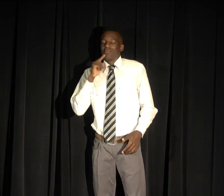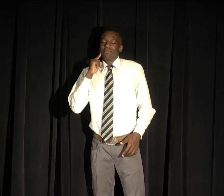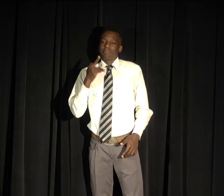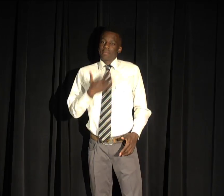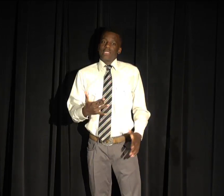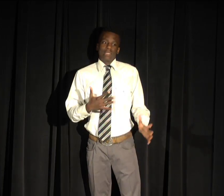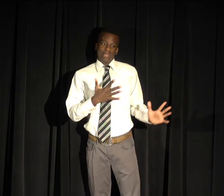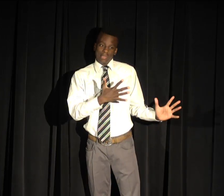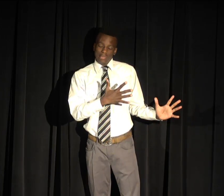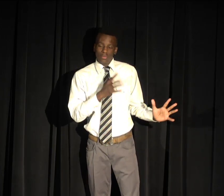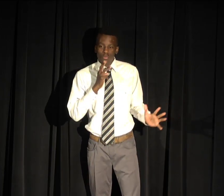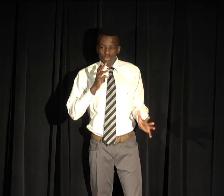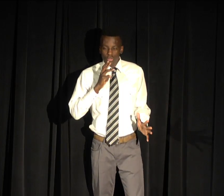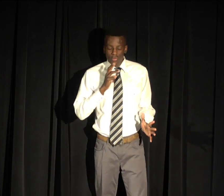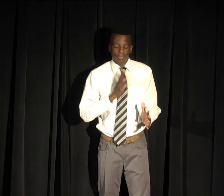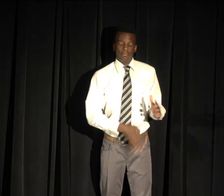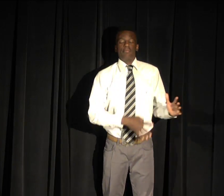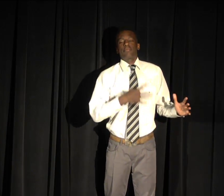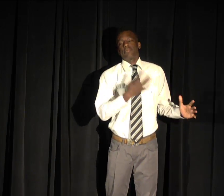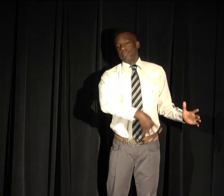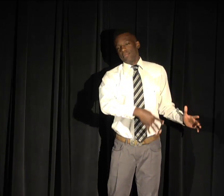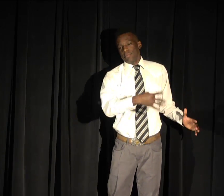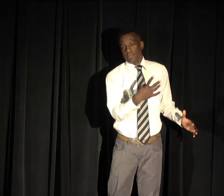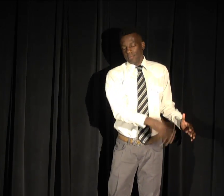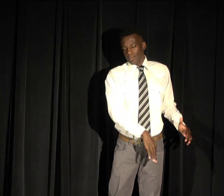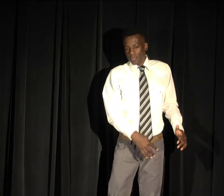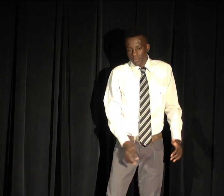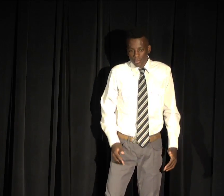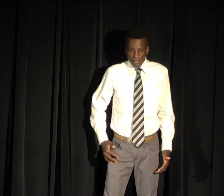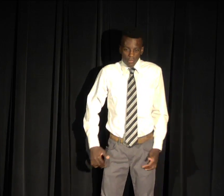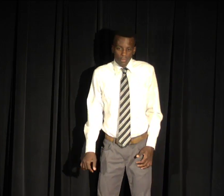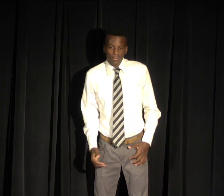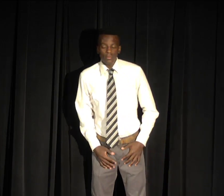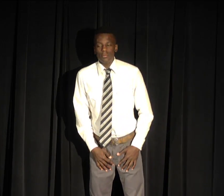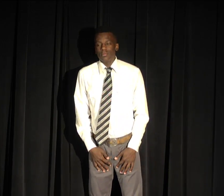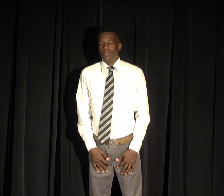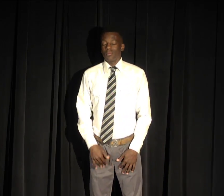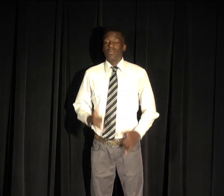anything like that. But it's something that deaf people tend to do, leave the water running.